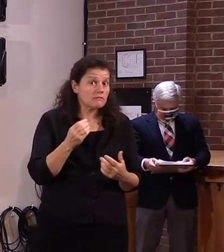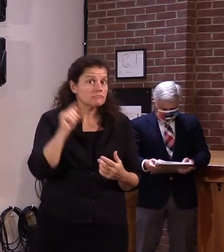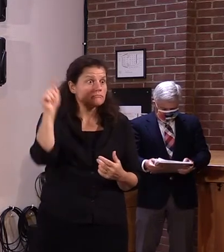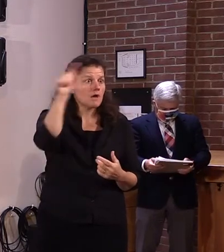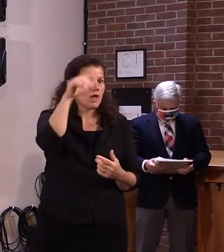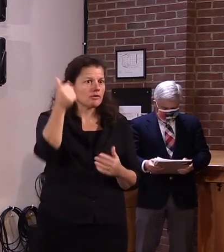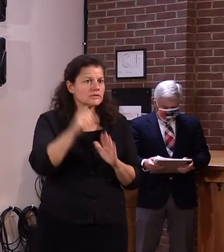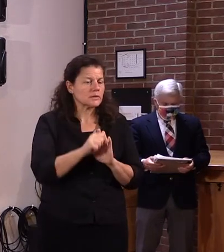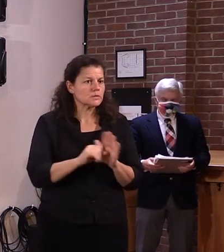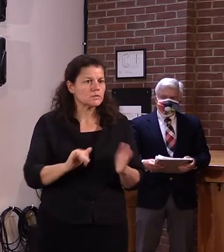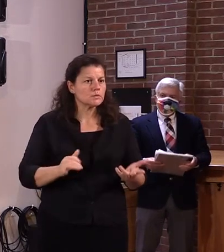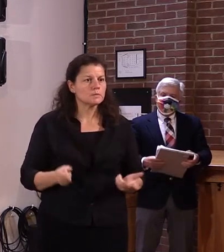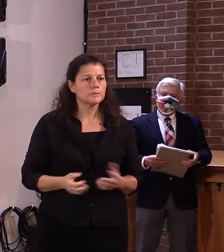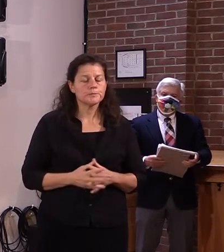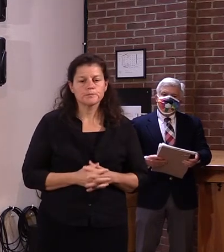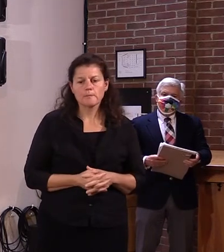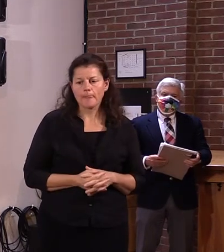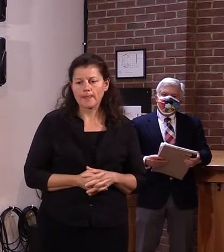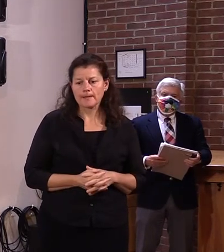well.